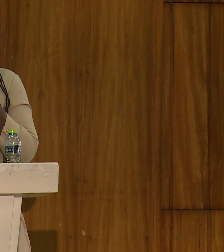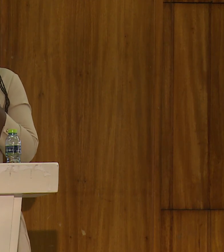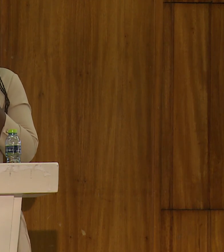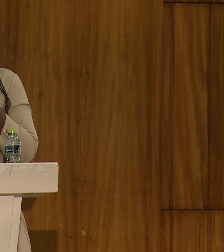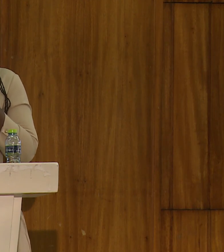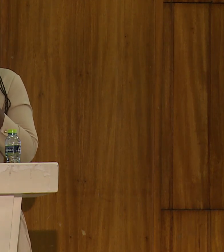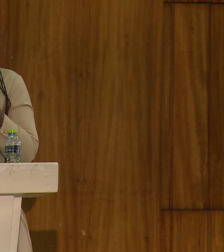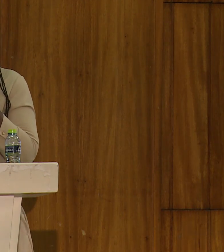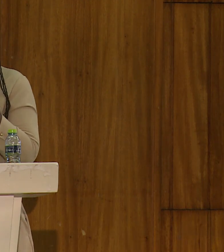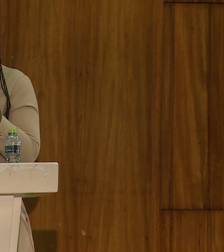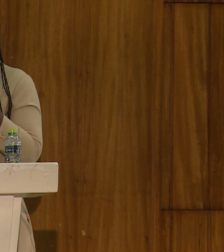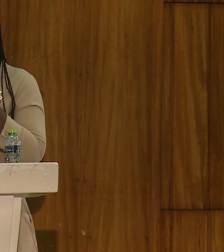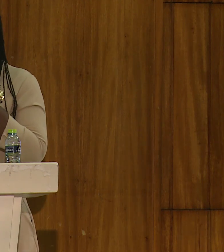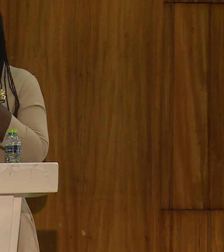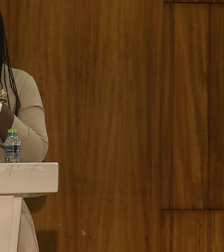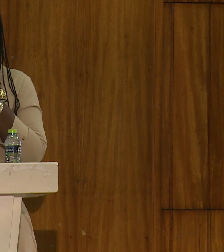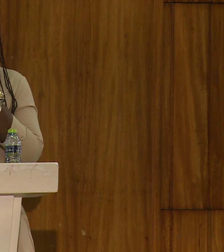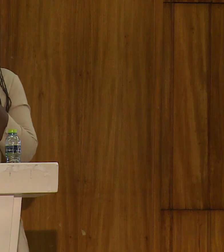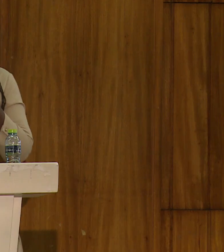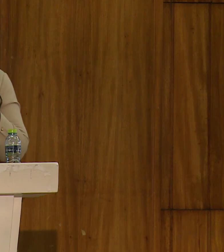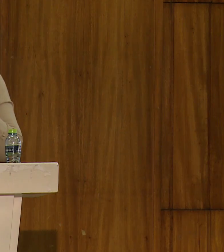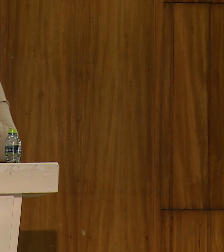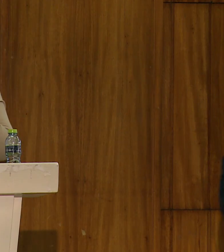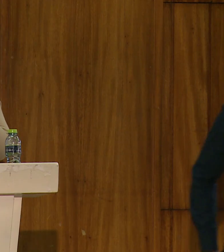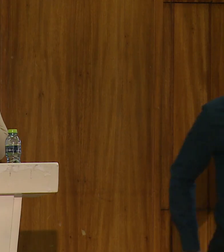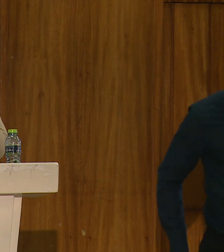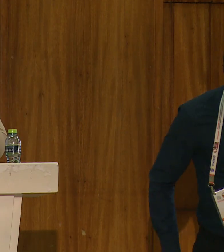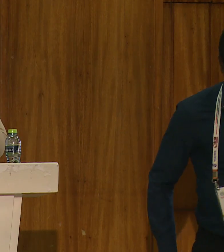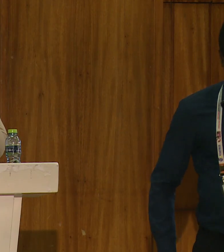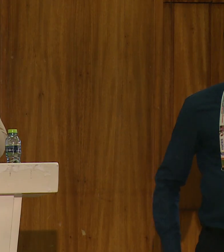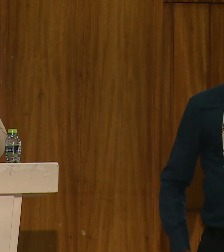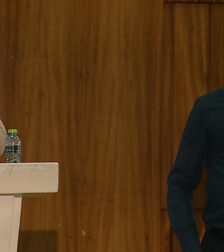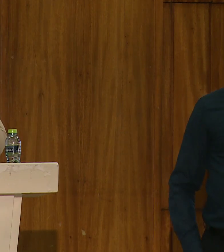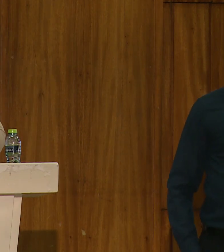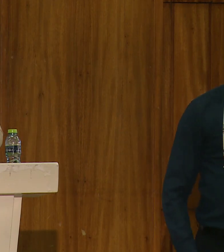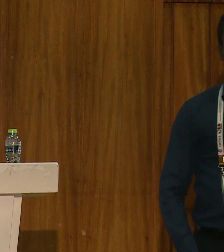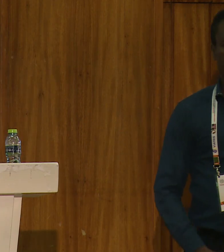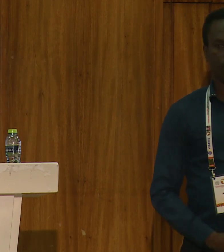funding is off, we can still have the safety net intervention.